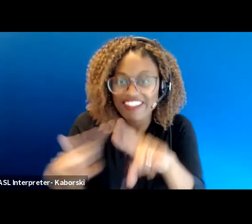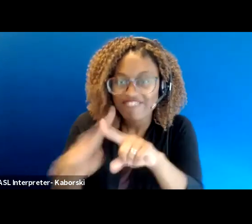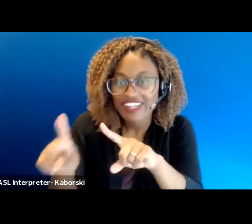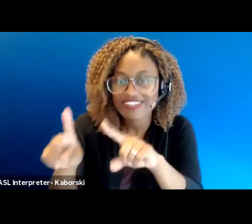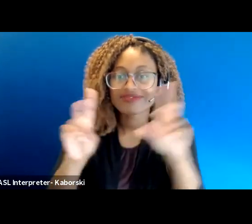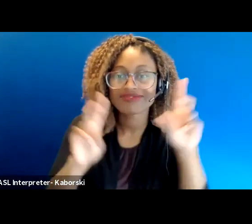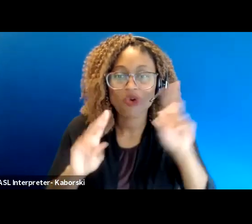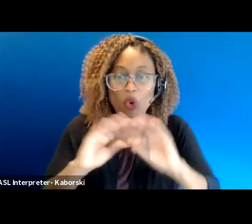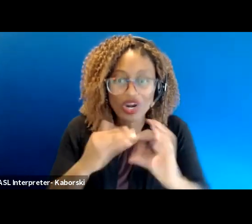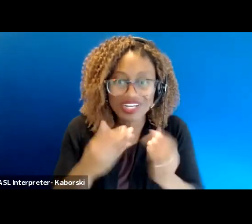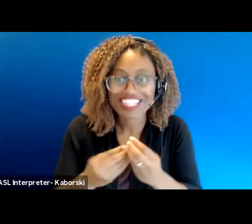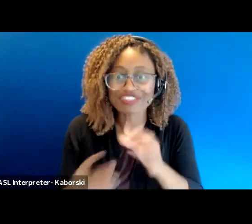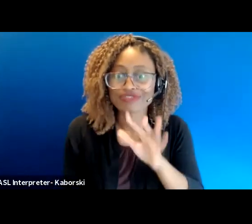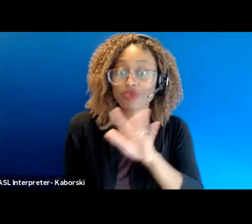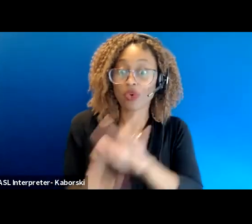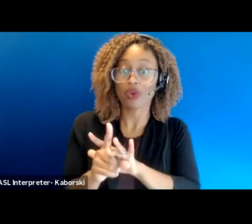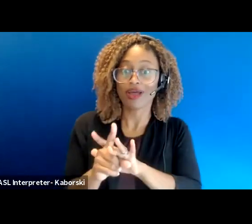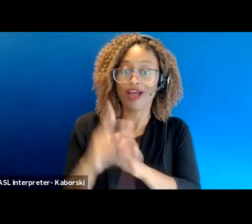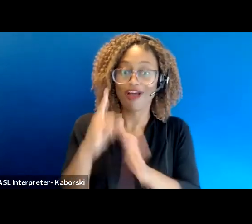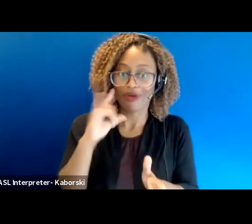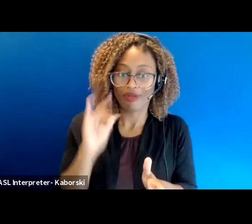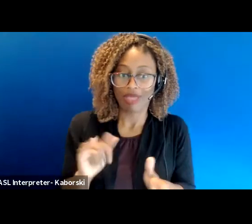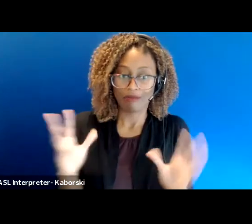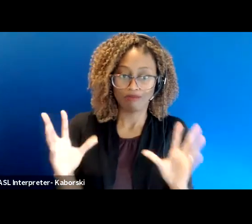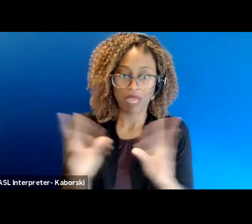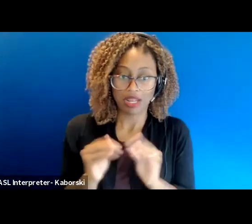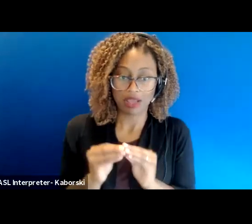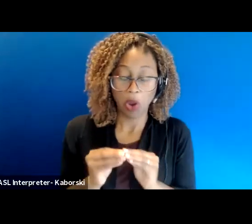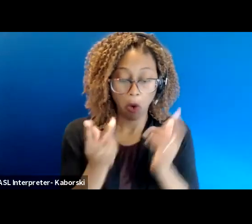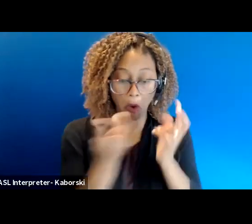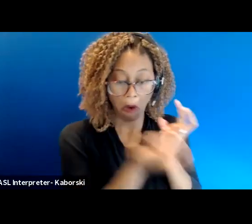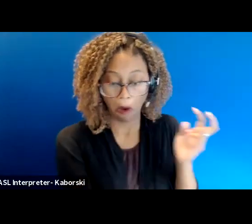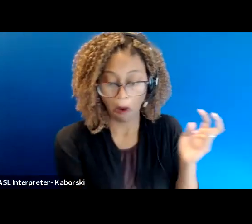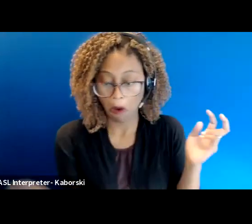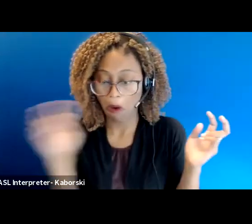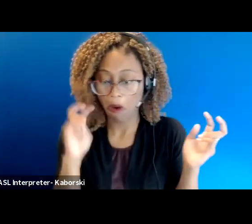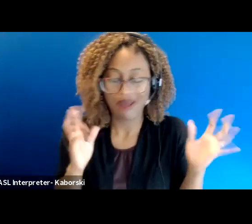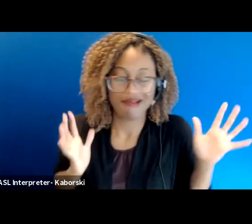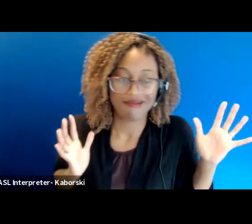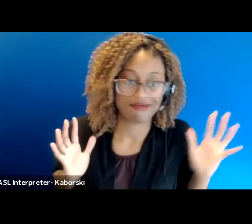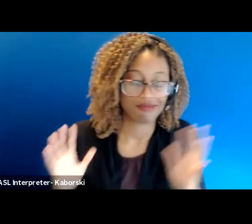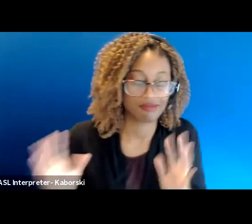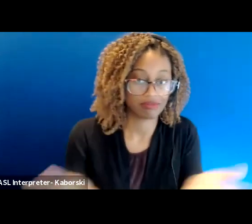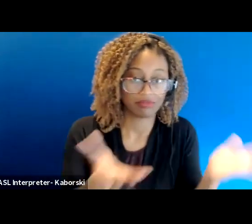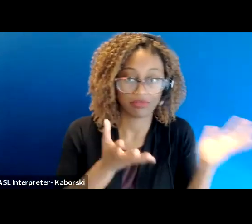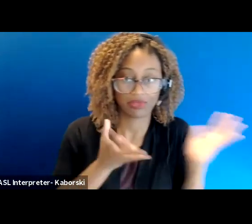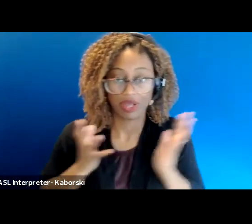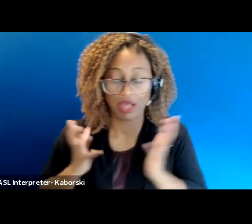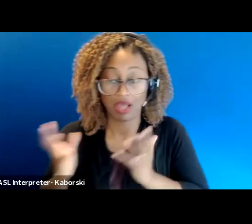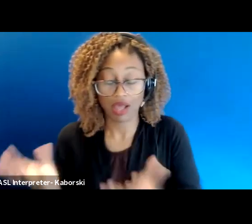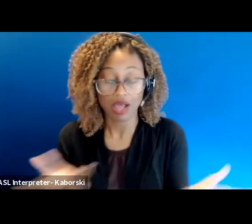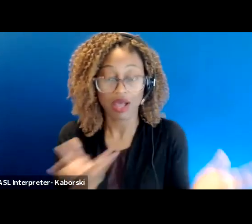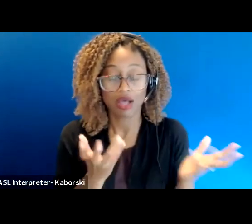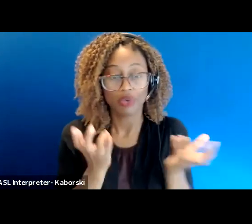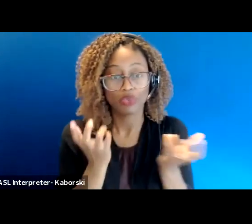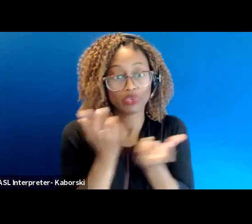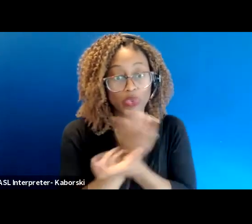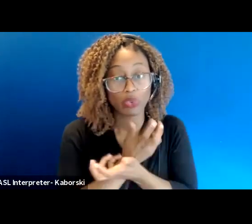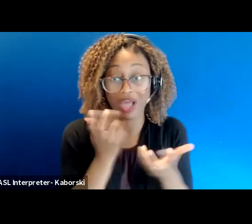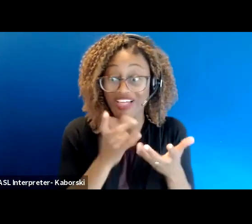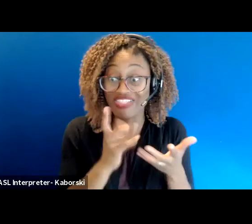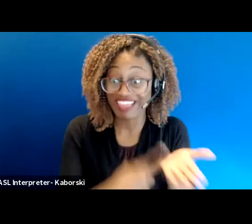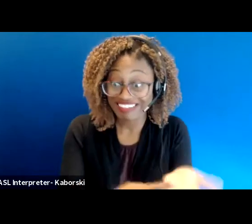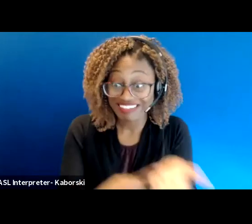people, organizations showed up for that particular meeting. And in there, we had a lively